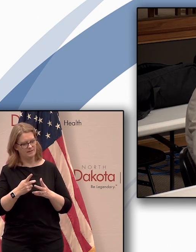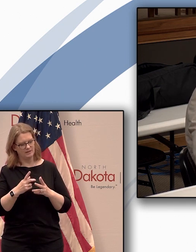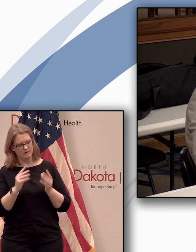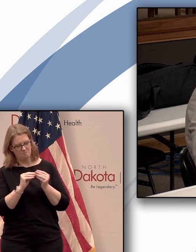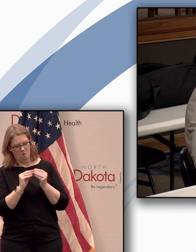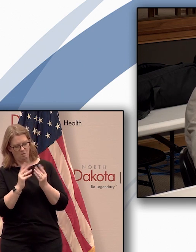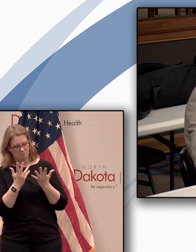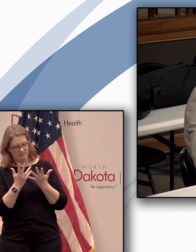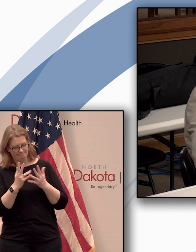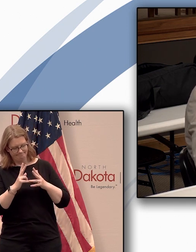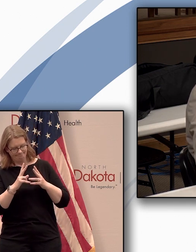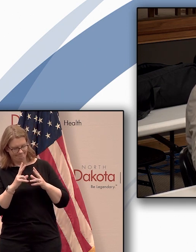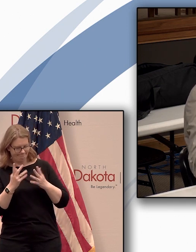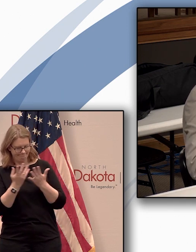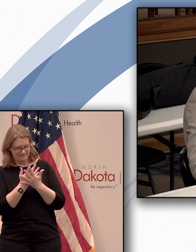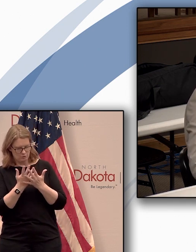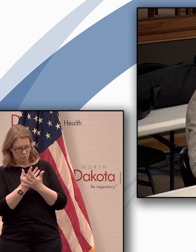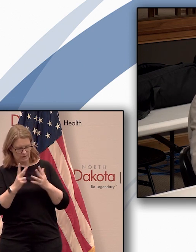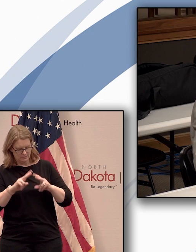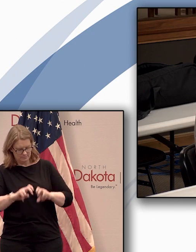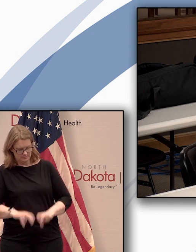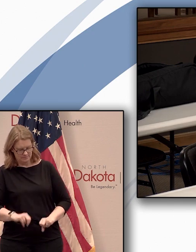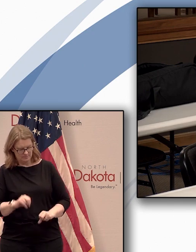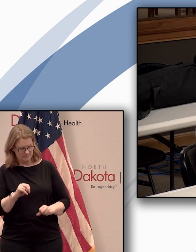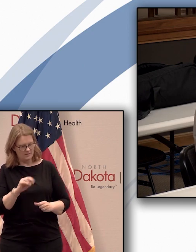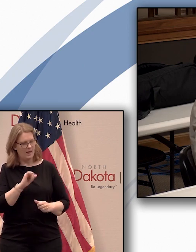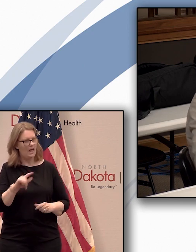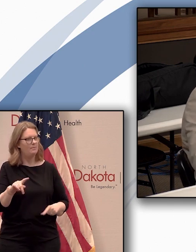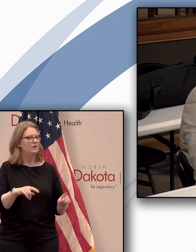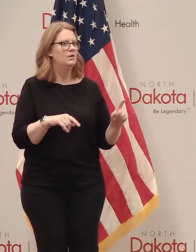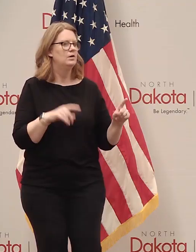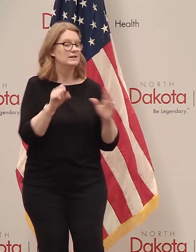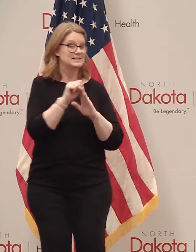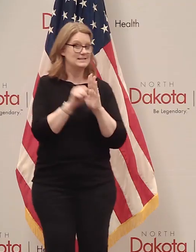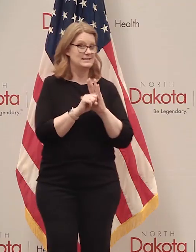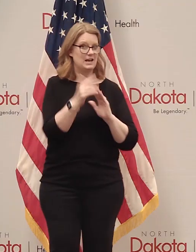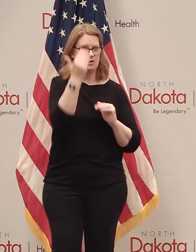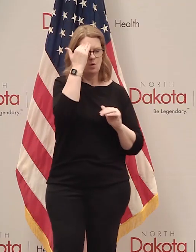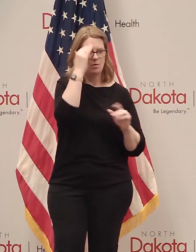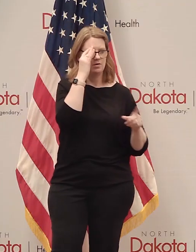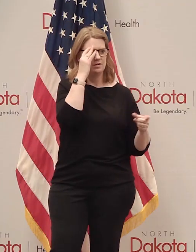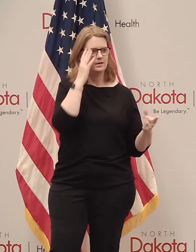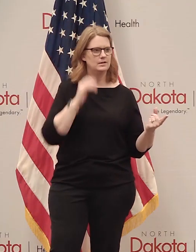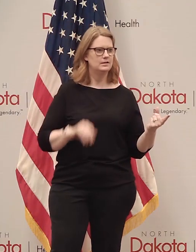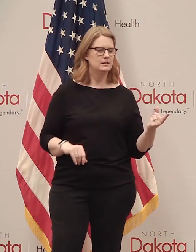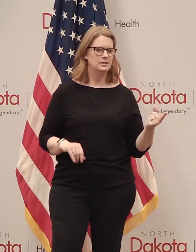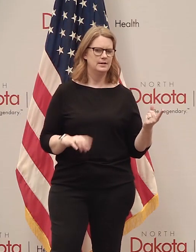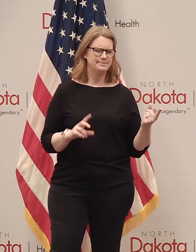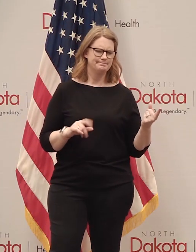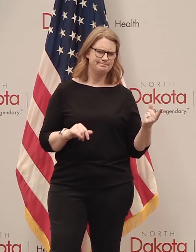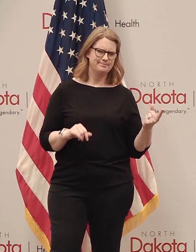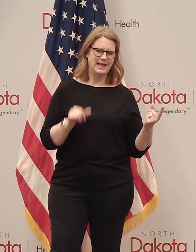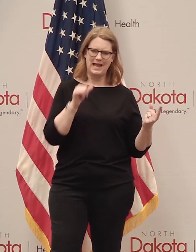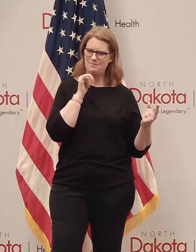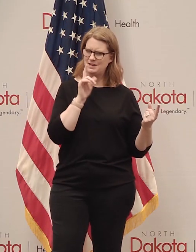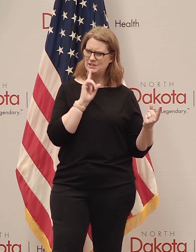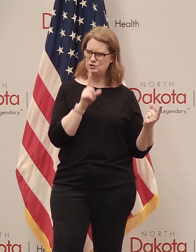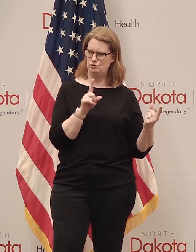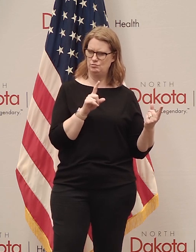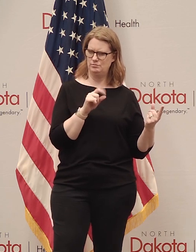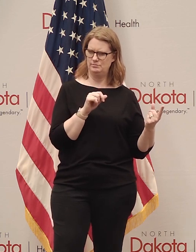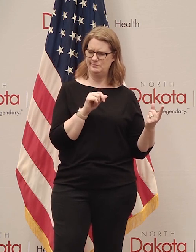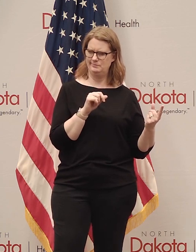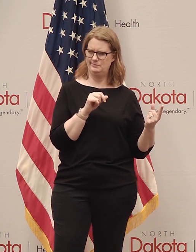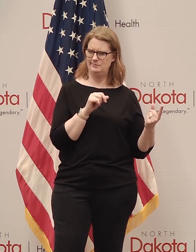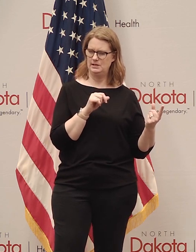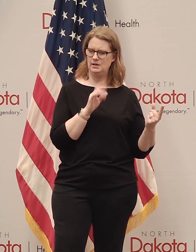been more vetted, or has the state been fully aware of this the entire time? Well, I'm not sure exactly about